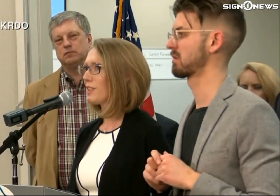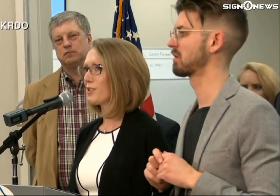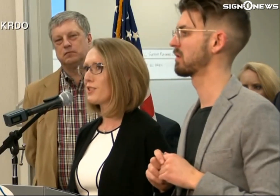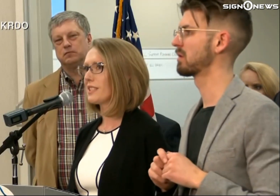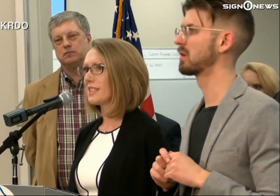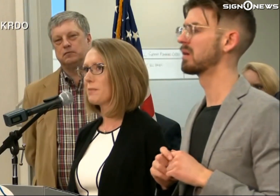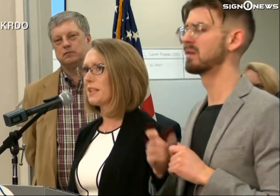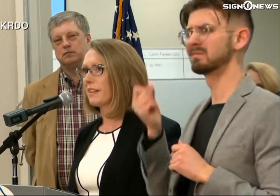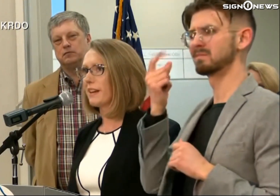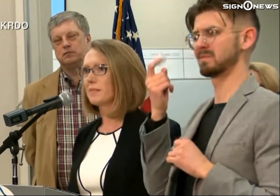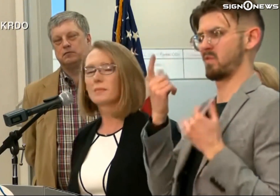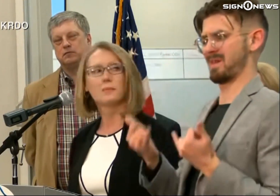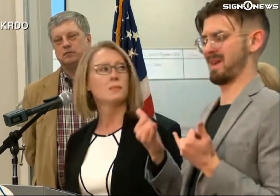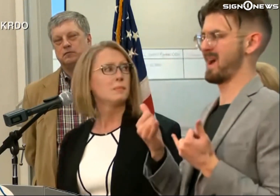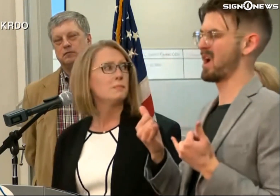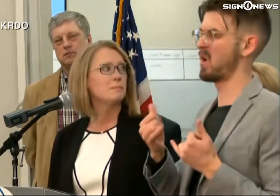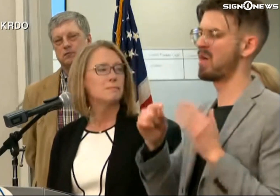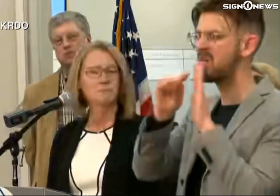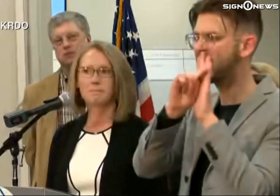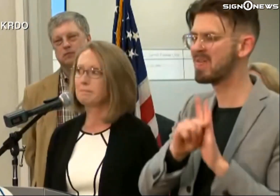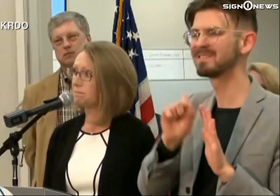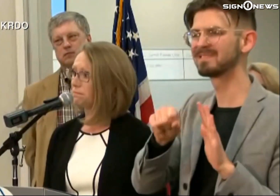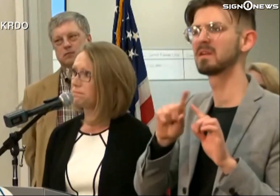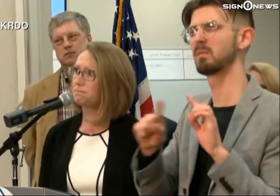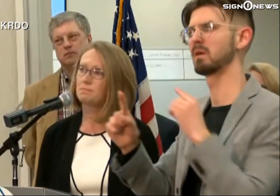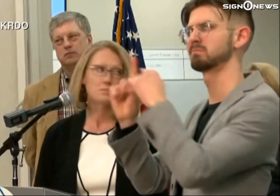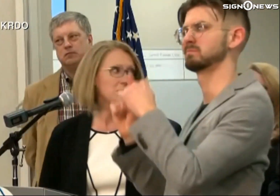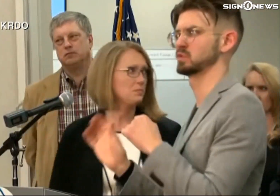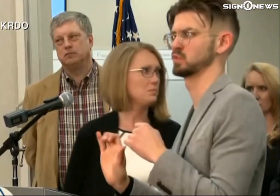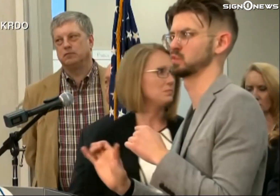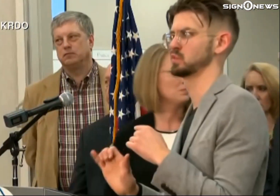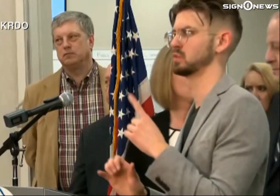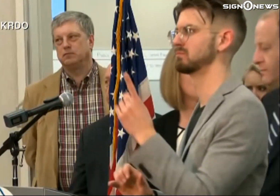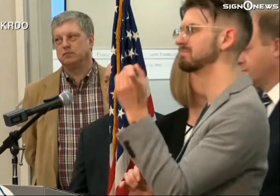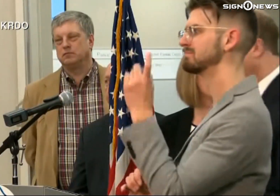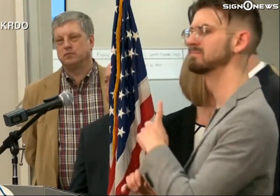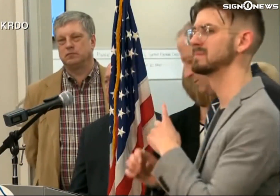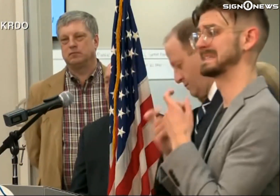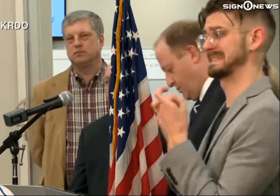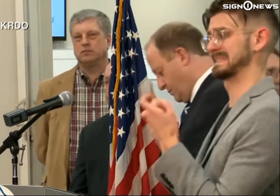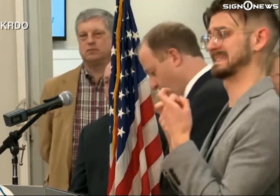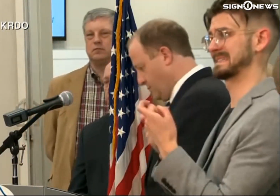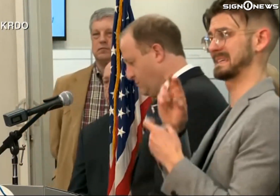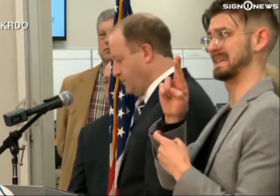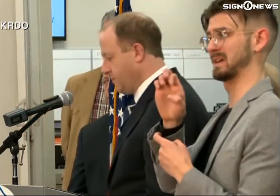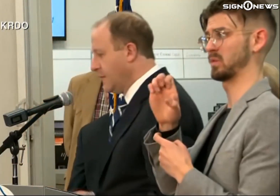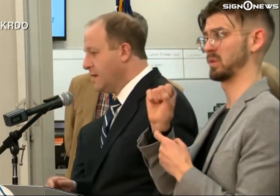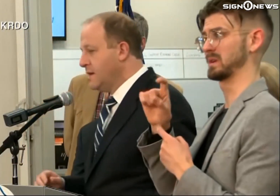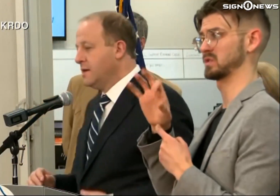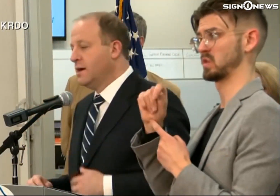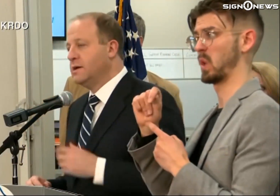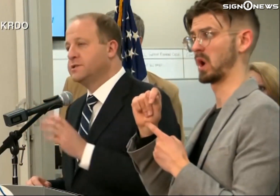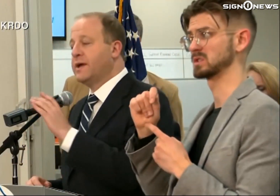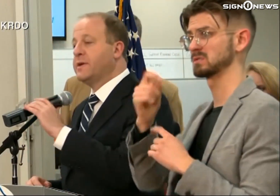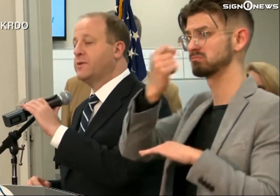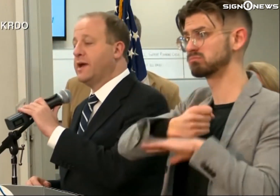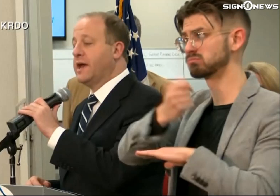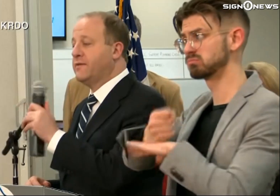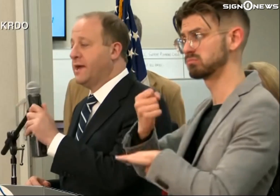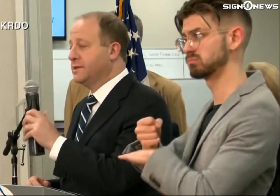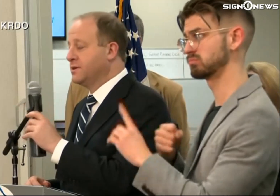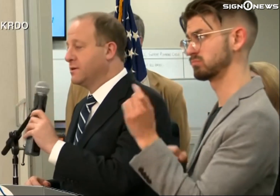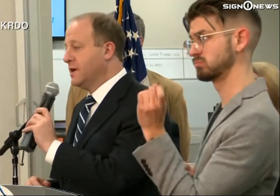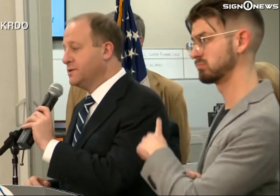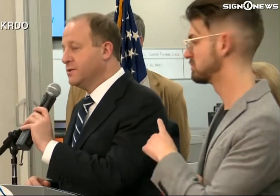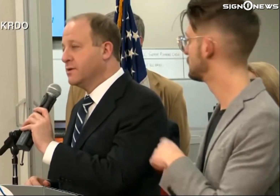to encourage you to step into that. Governor, have you heard of any ski resorts potentially shutting down because of this? By the way, I